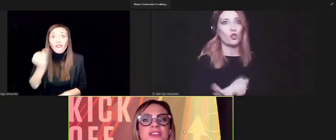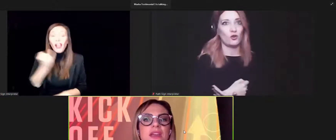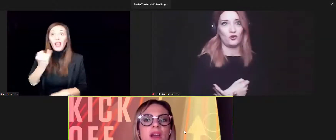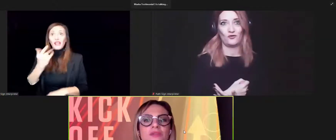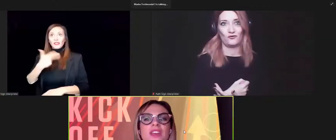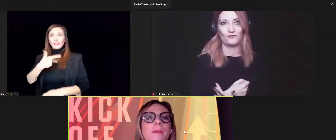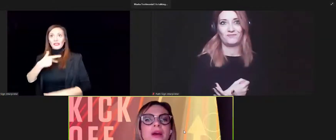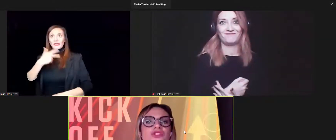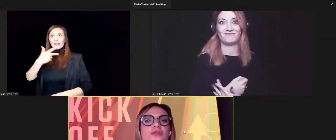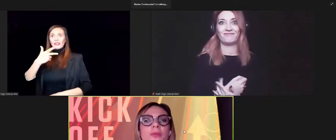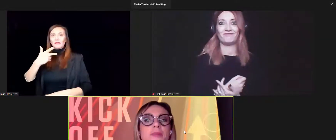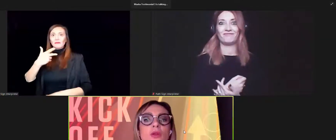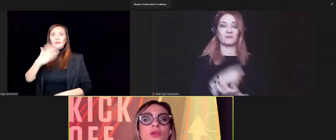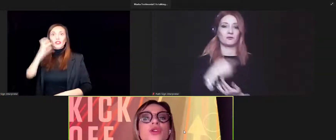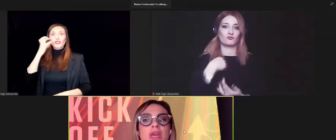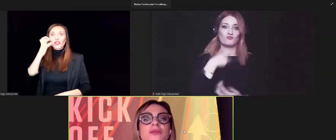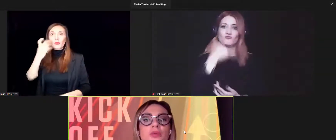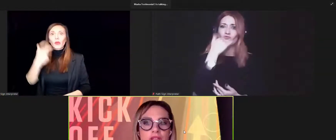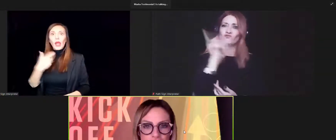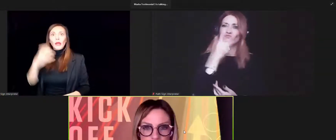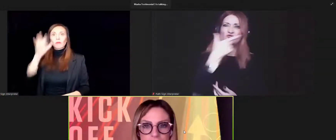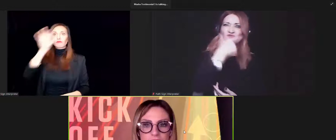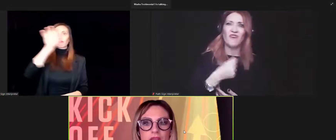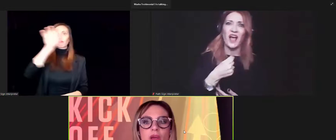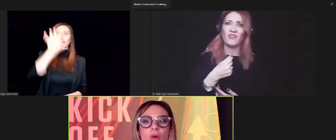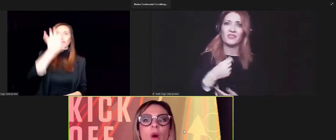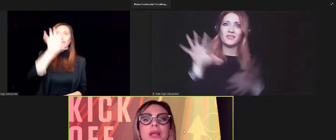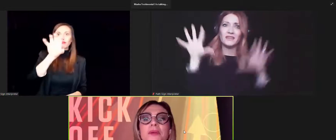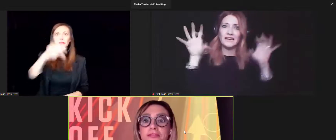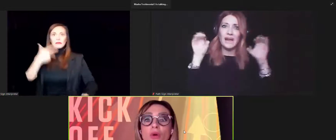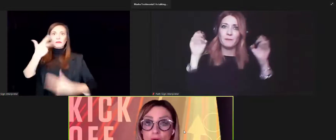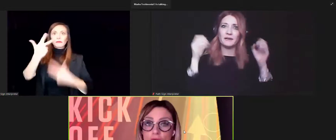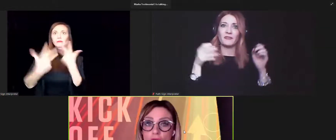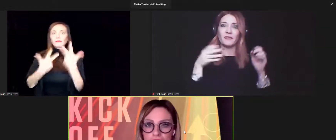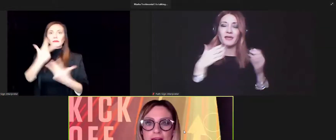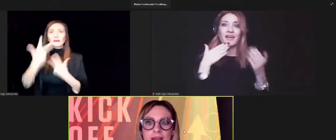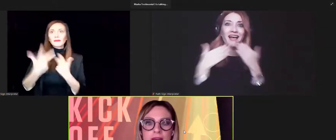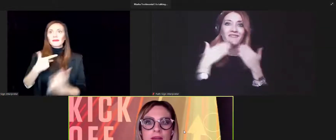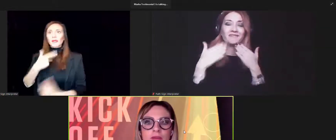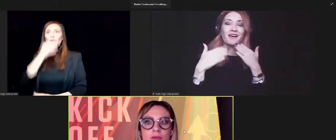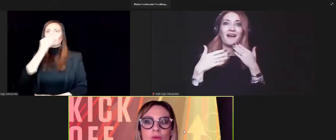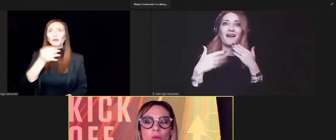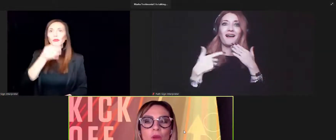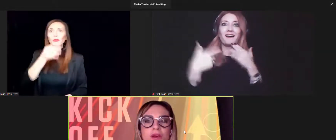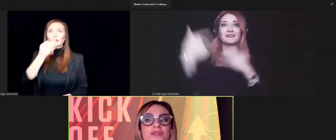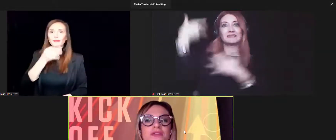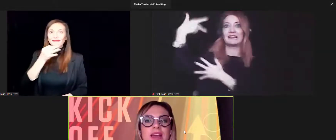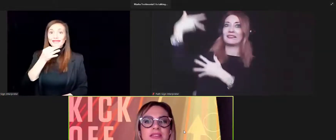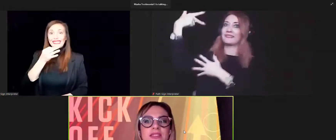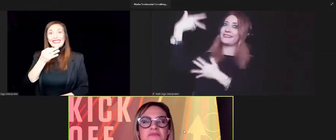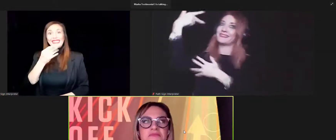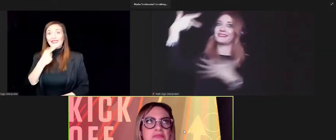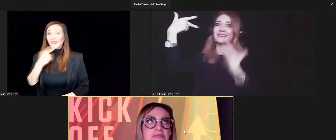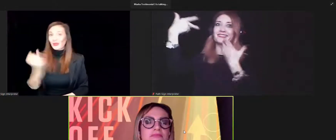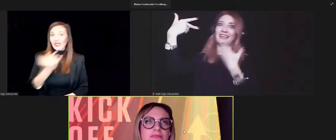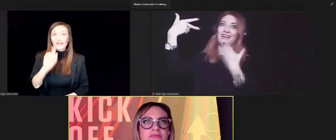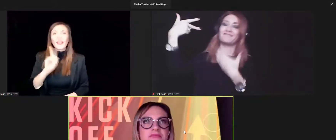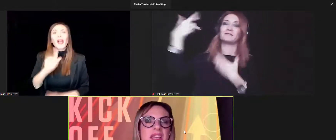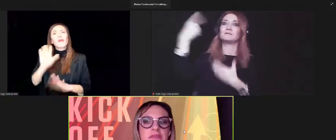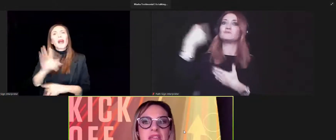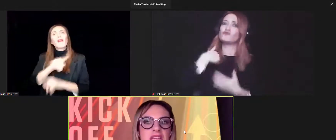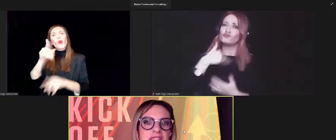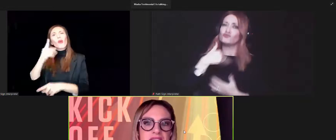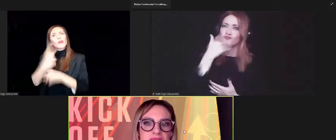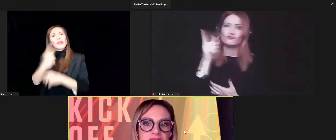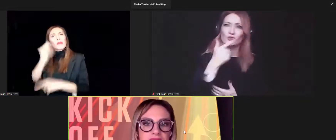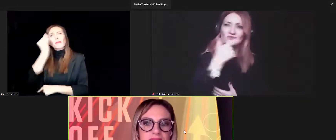just think of the amount of people you can reach. While before offline, we could invest